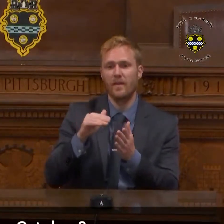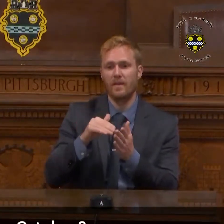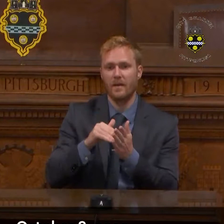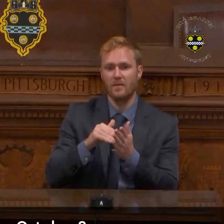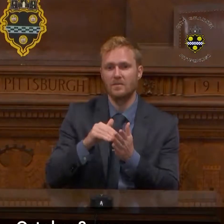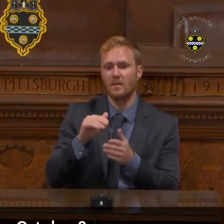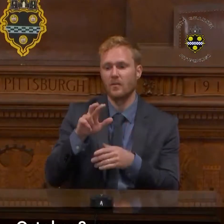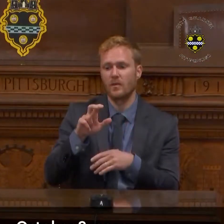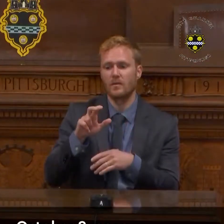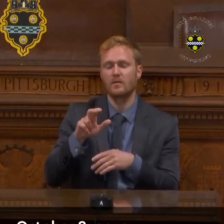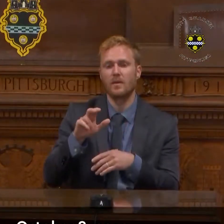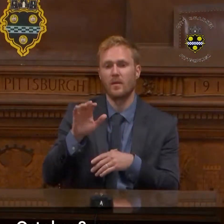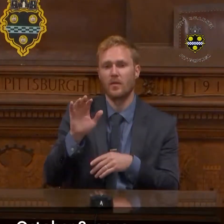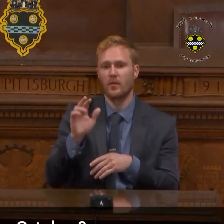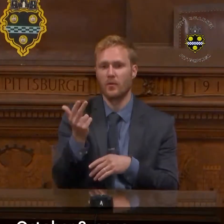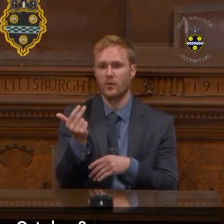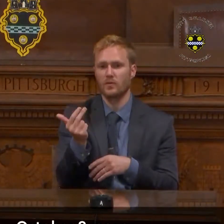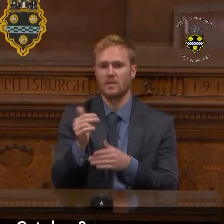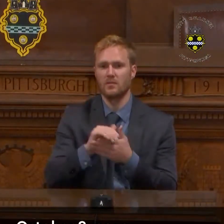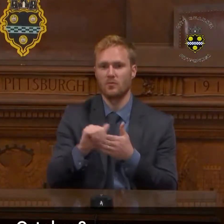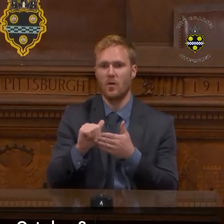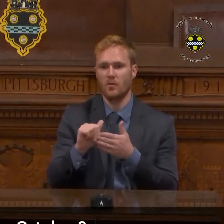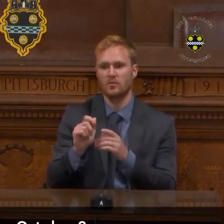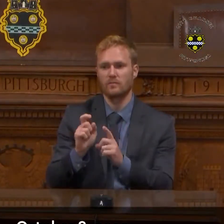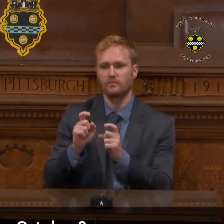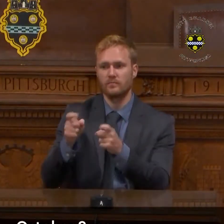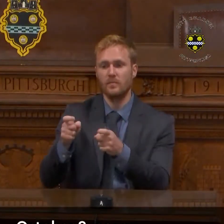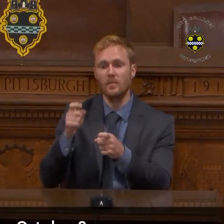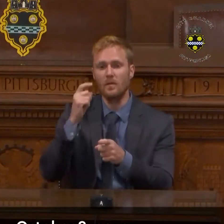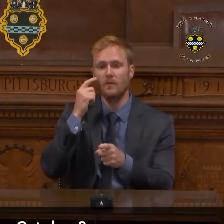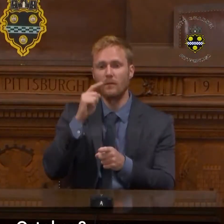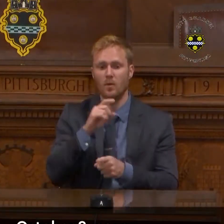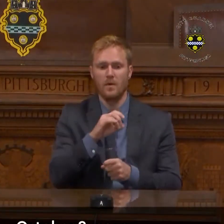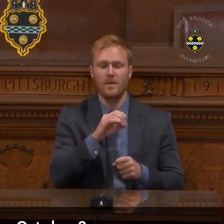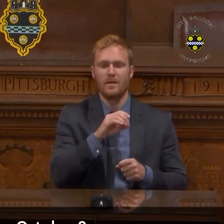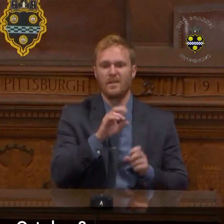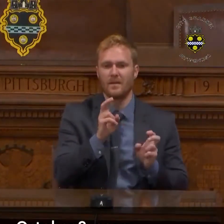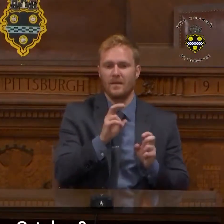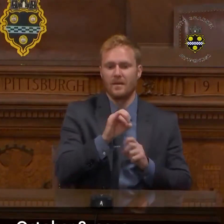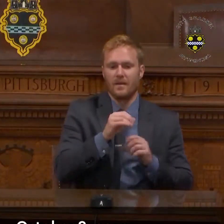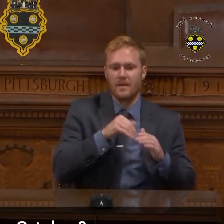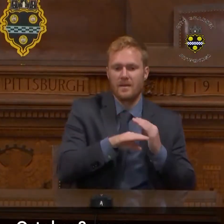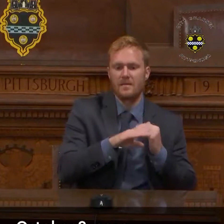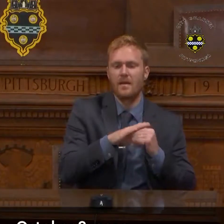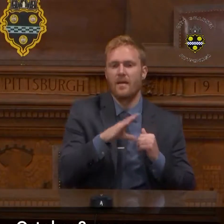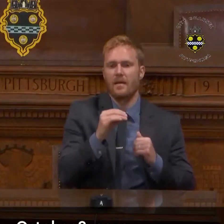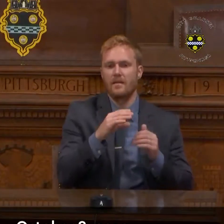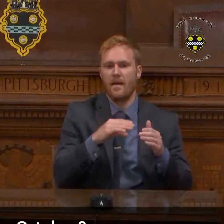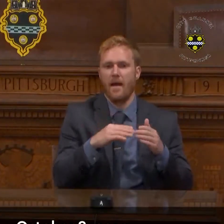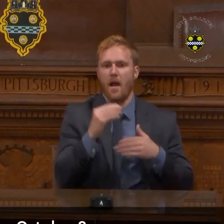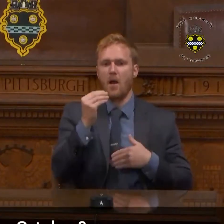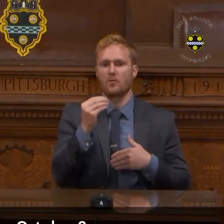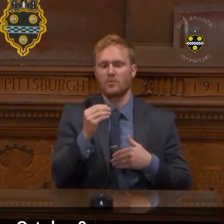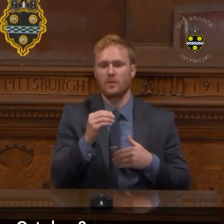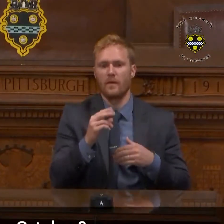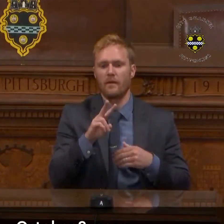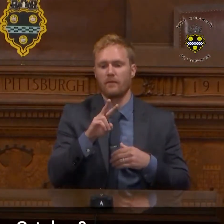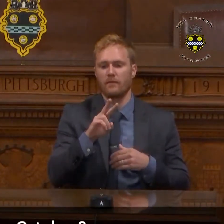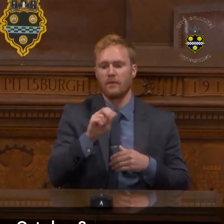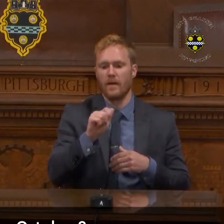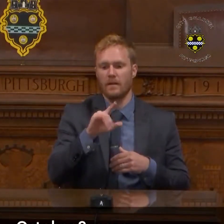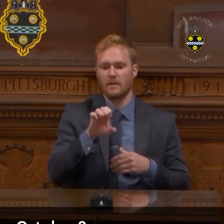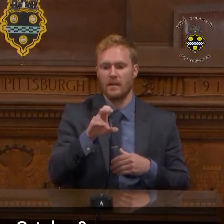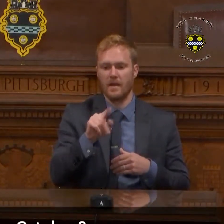$3,313 donation on behalf of In-N-Out Valet Company for the Public Safety Mounted Police